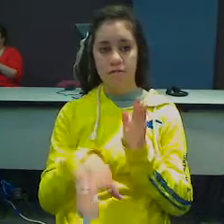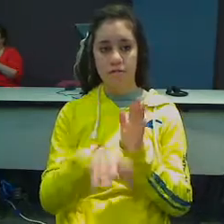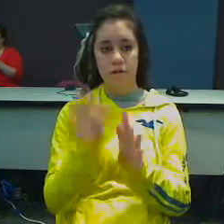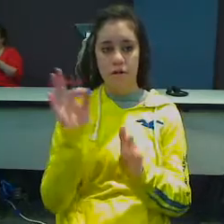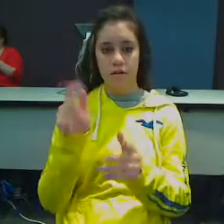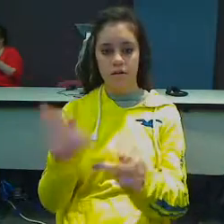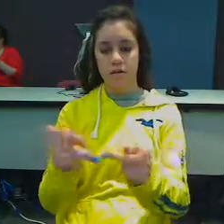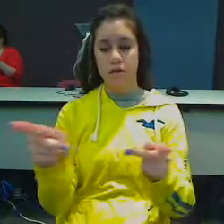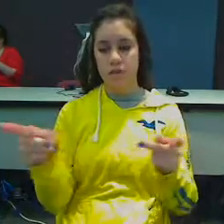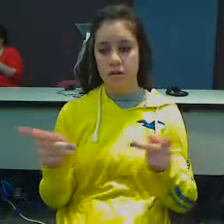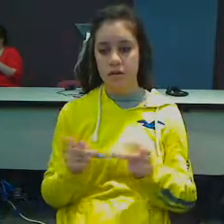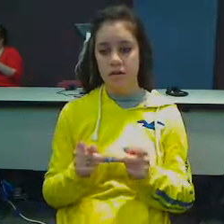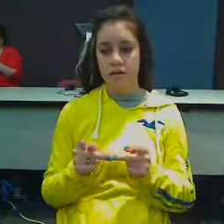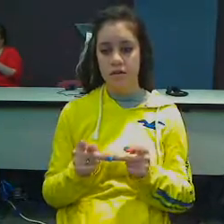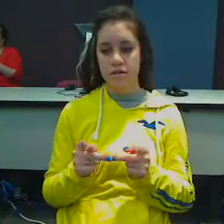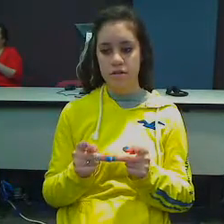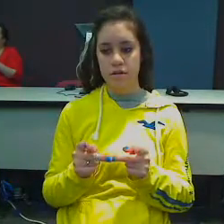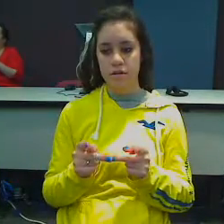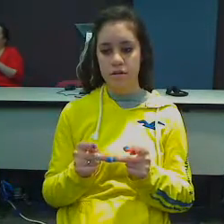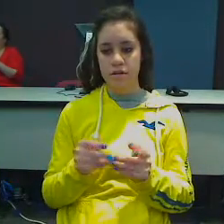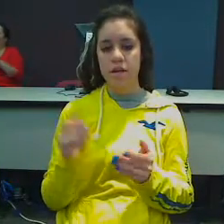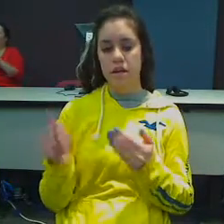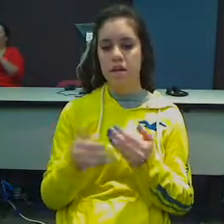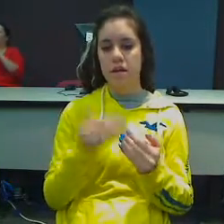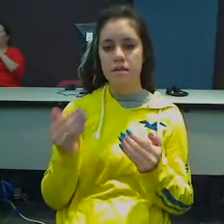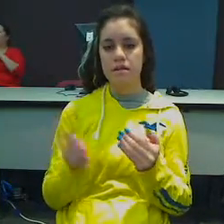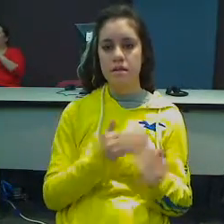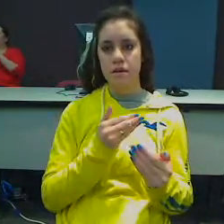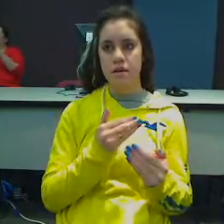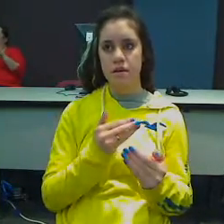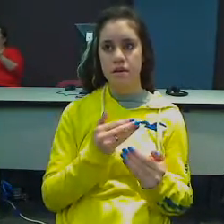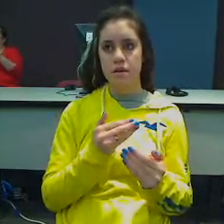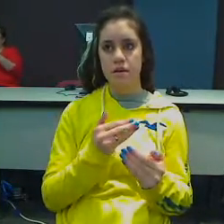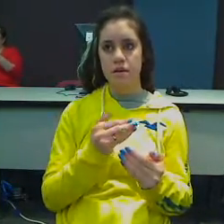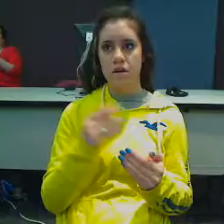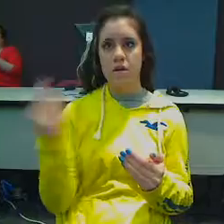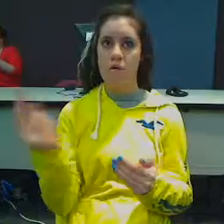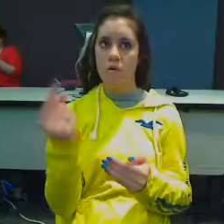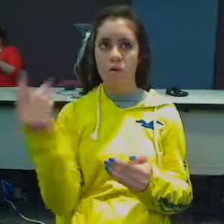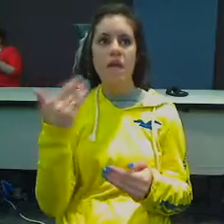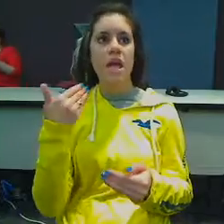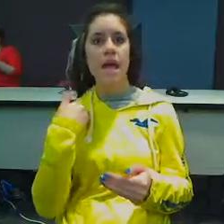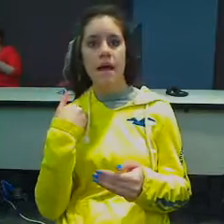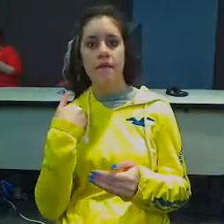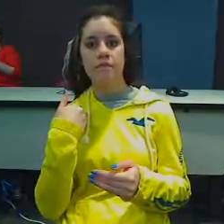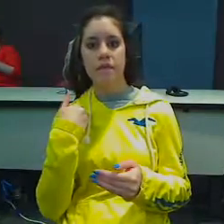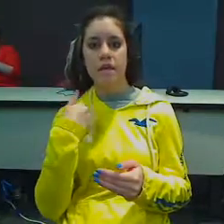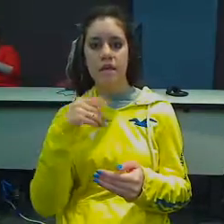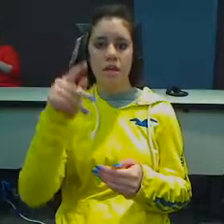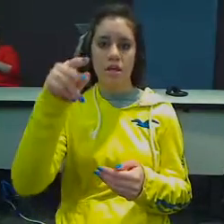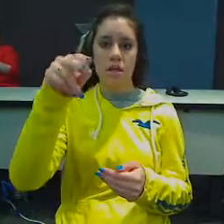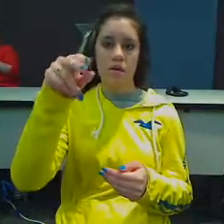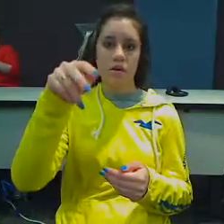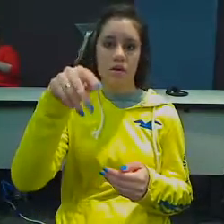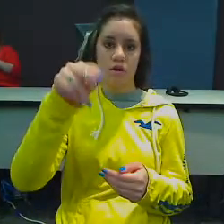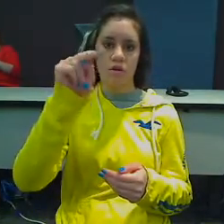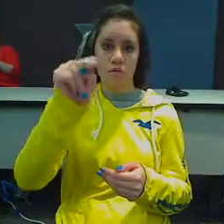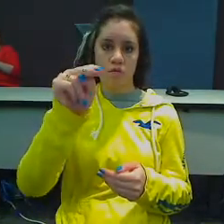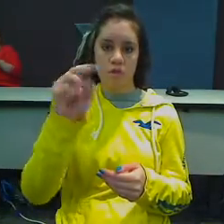equator. And remember that locations on the Earth's surface are measured in